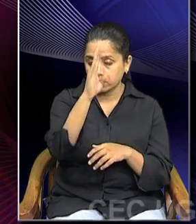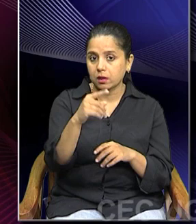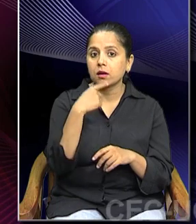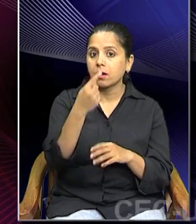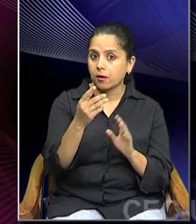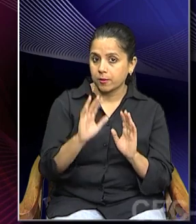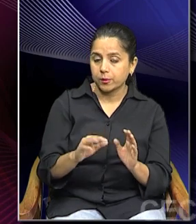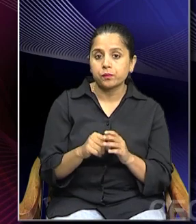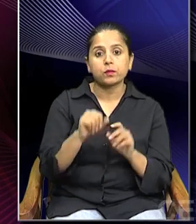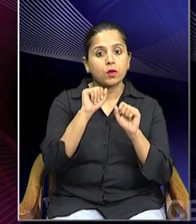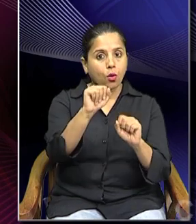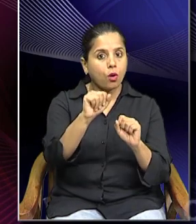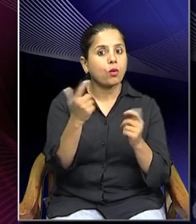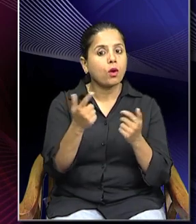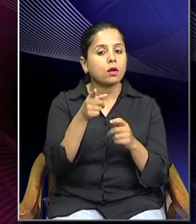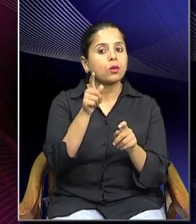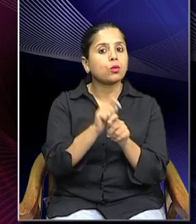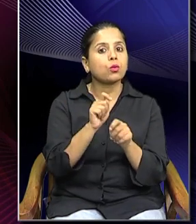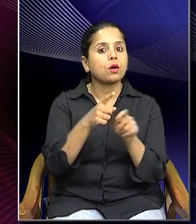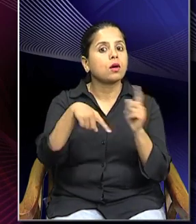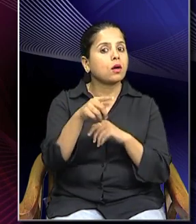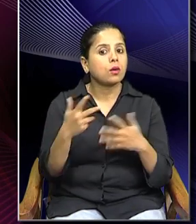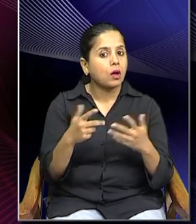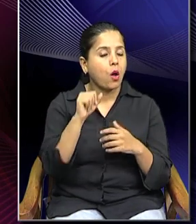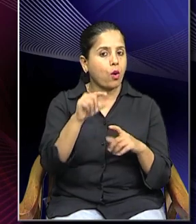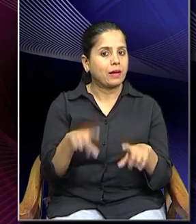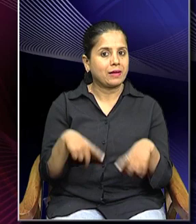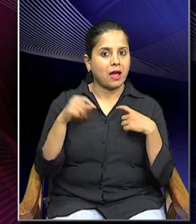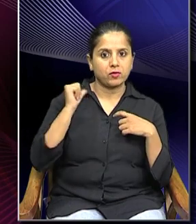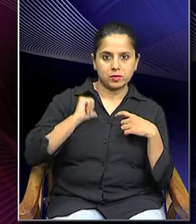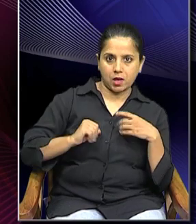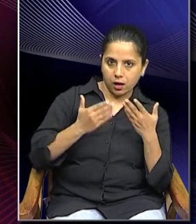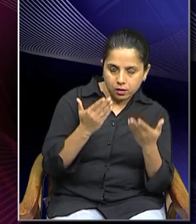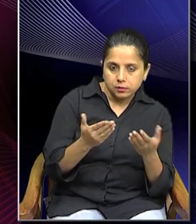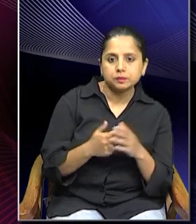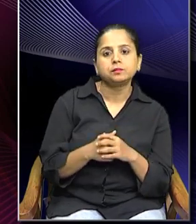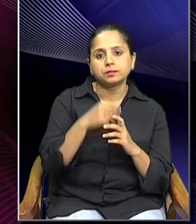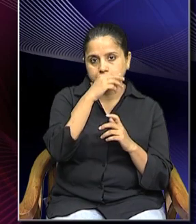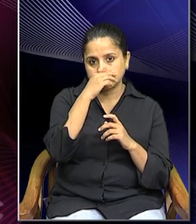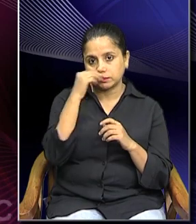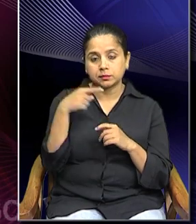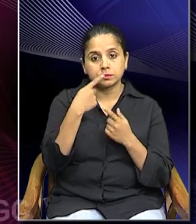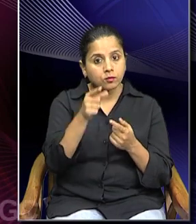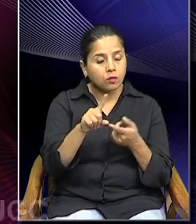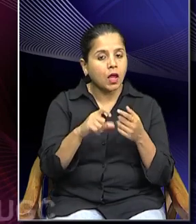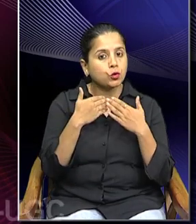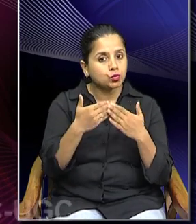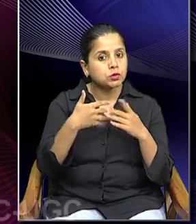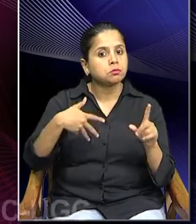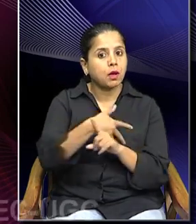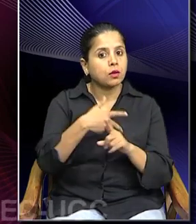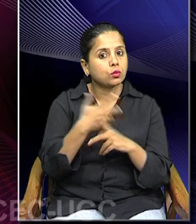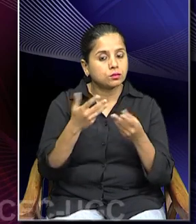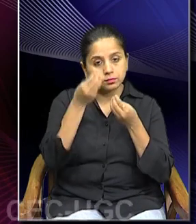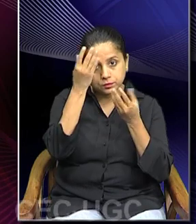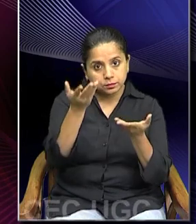about your occupation. It tells you about your lifestyle. It tells you about your educational background.